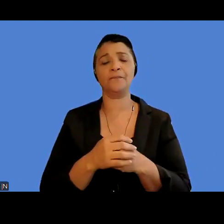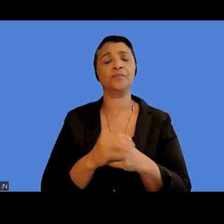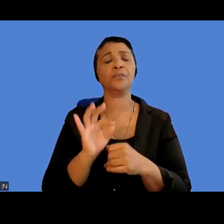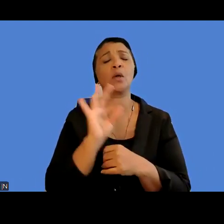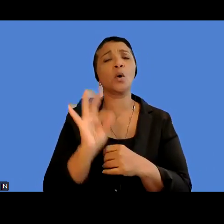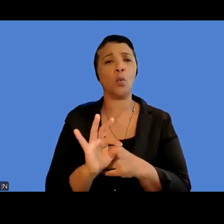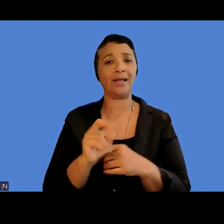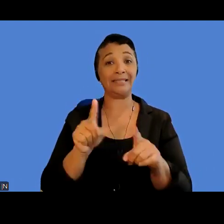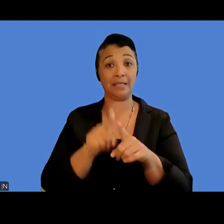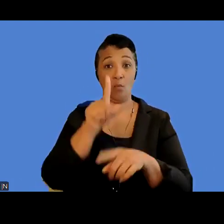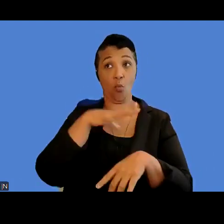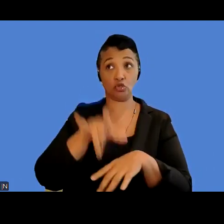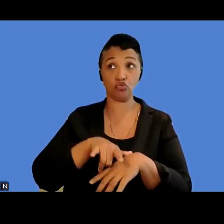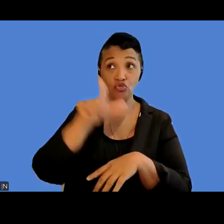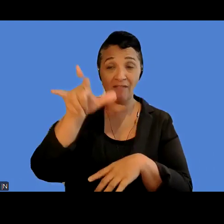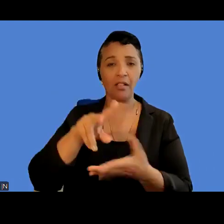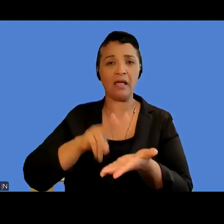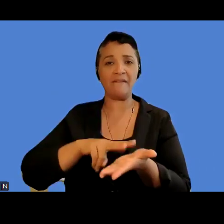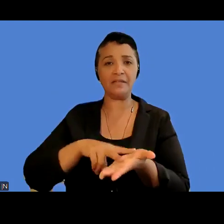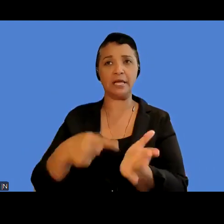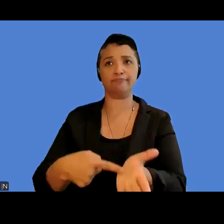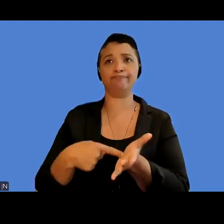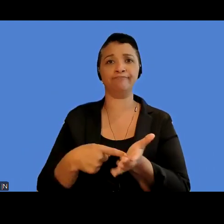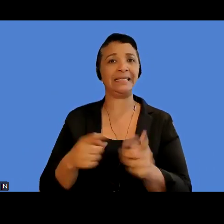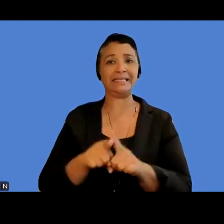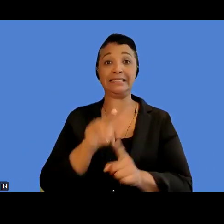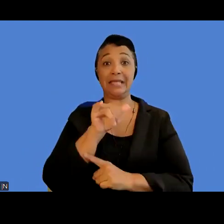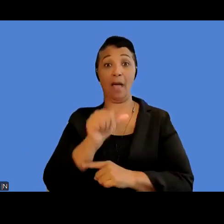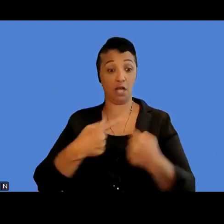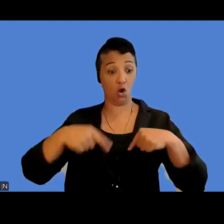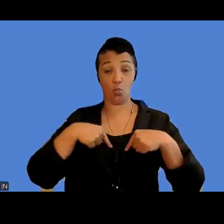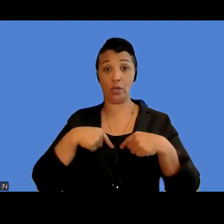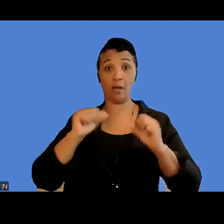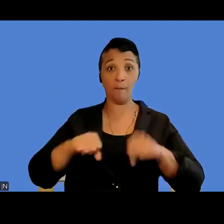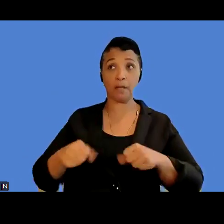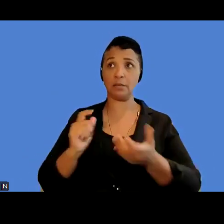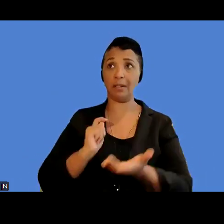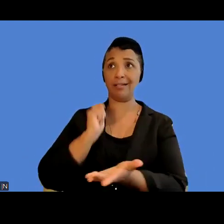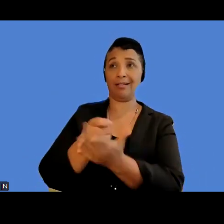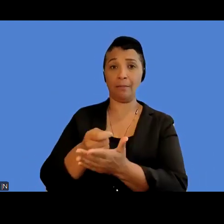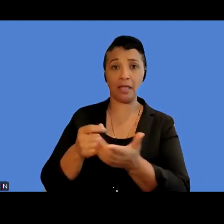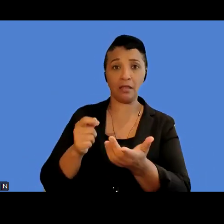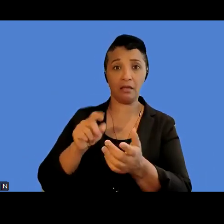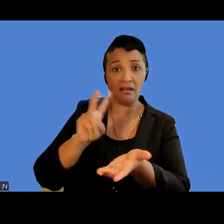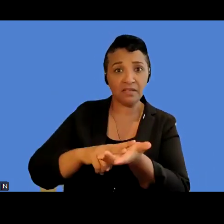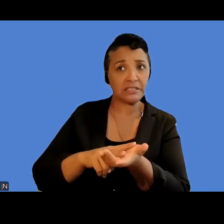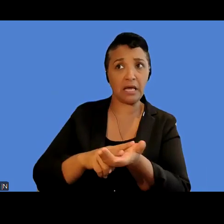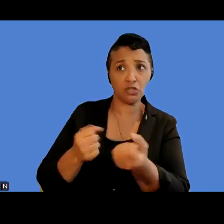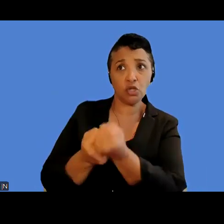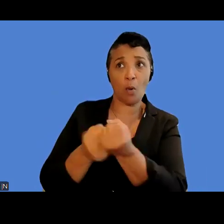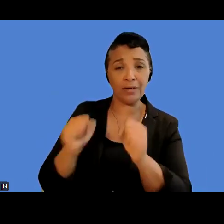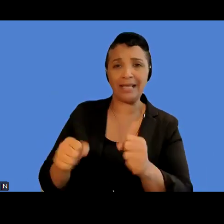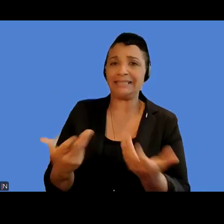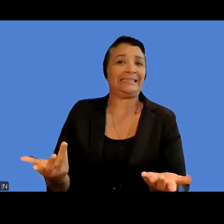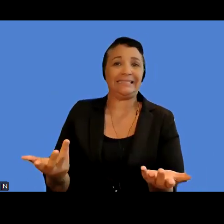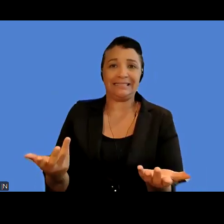of travel, and it is not something that as IDA we are often able to overcome. We will